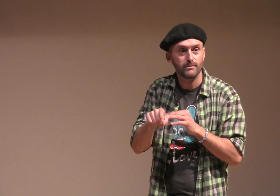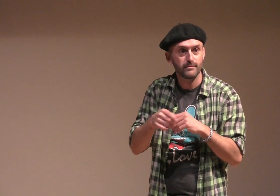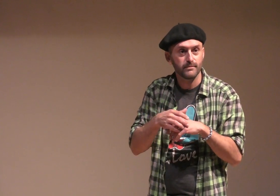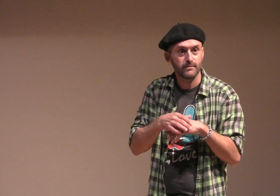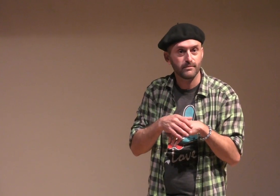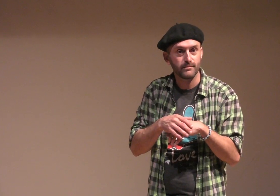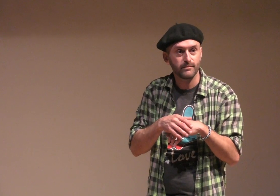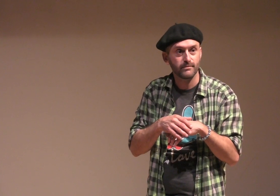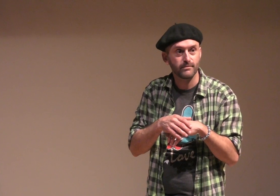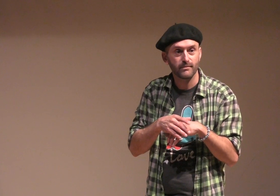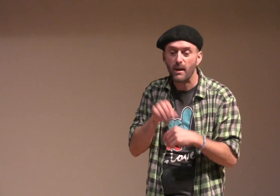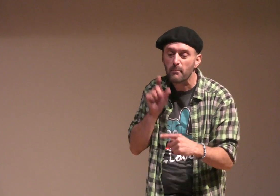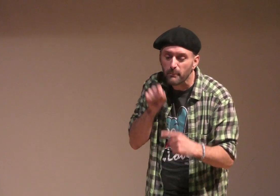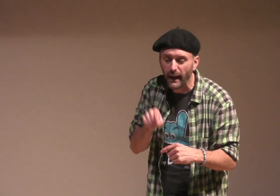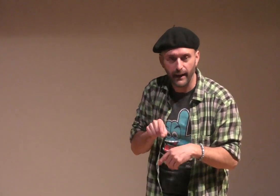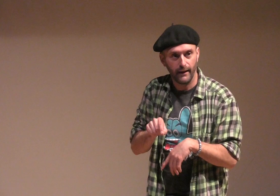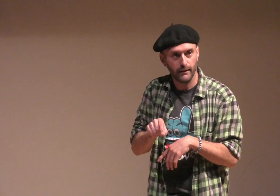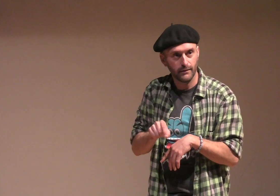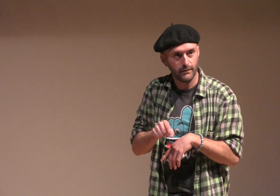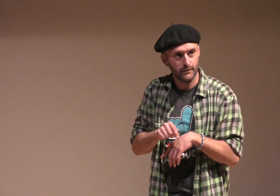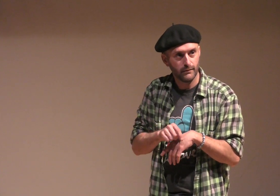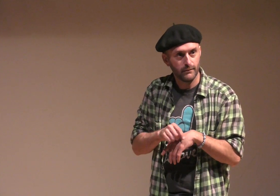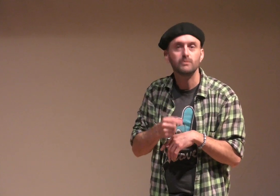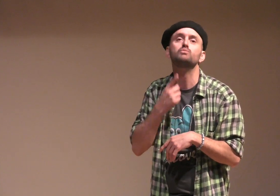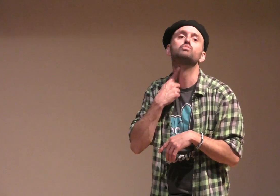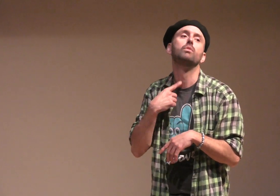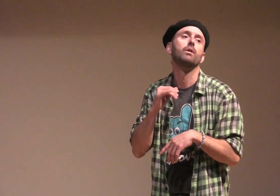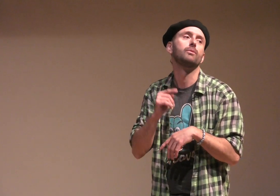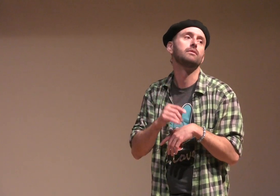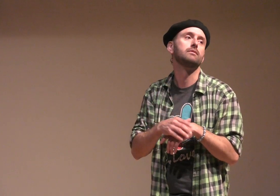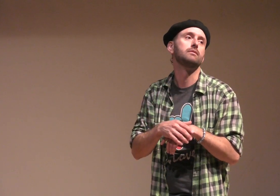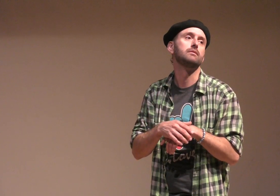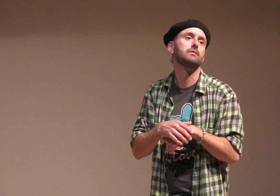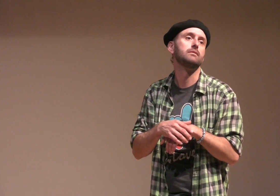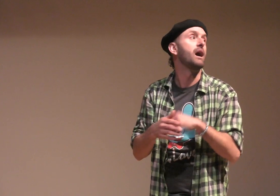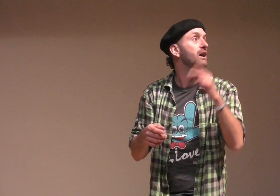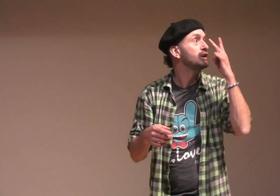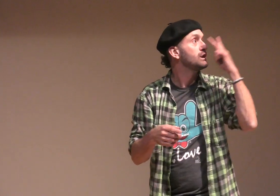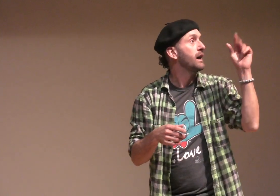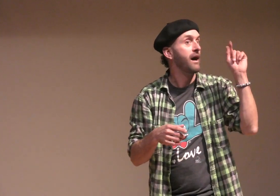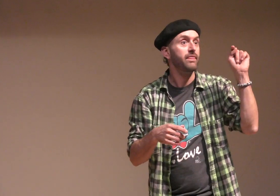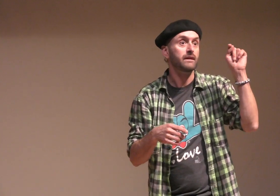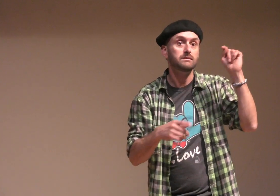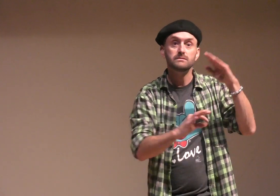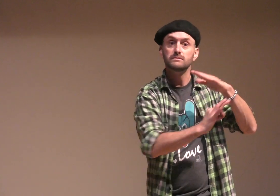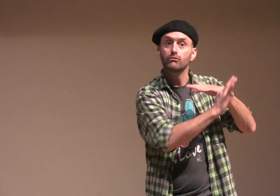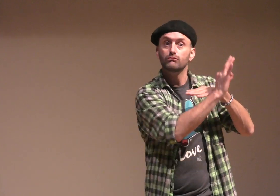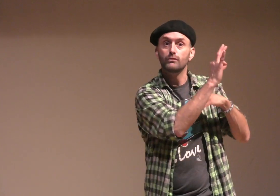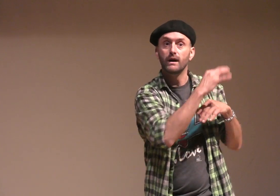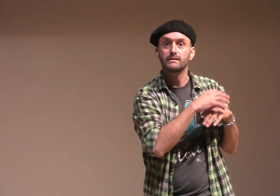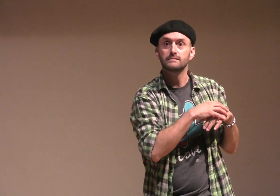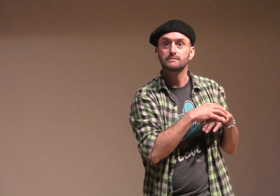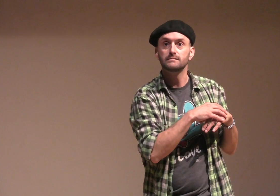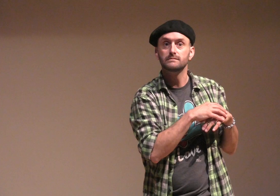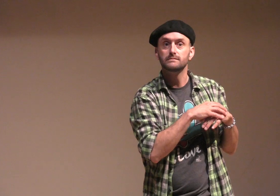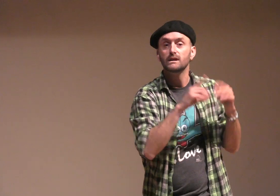And then finds a worm that it pecks at, swallows the worm, and then looks at